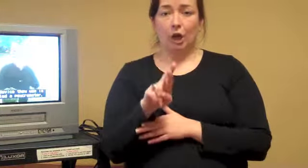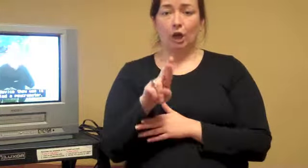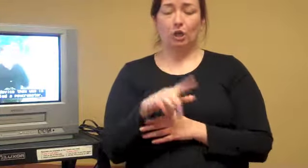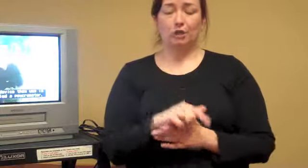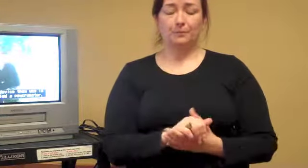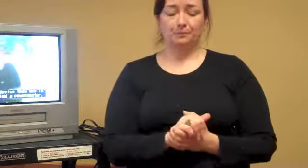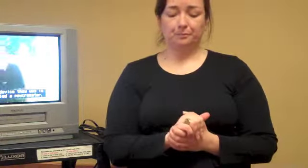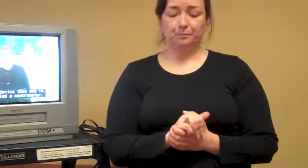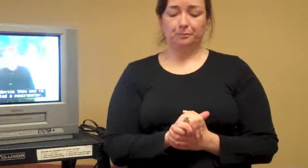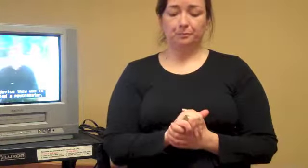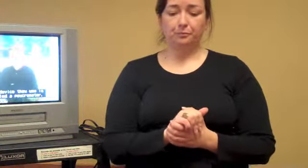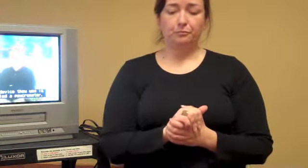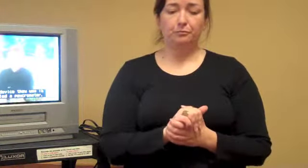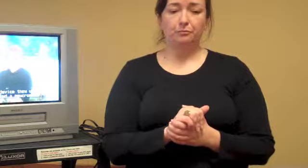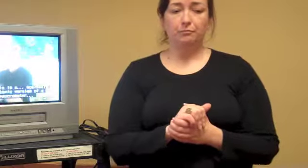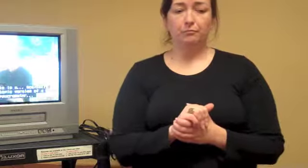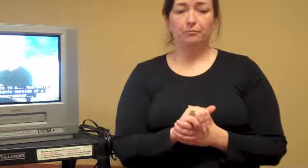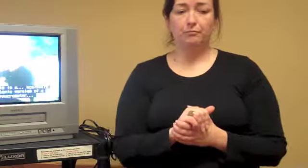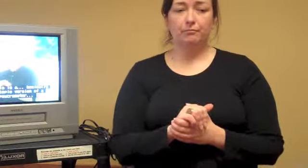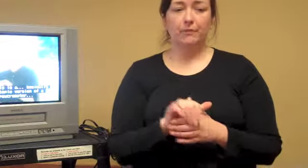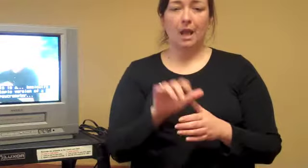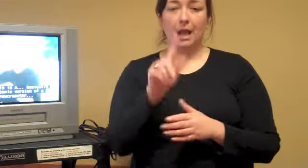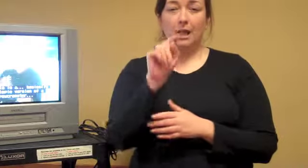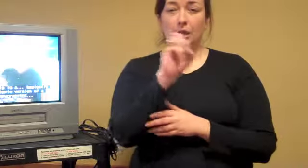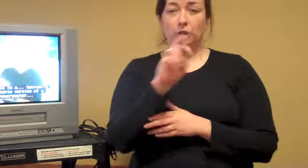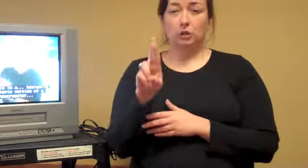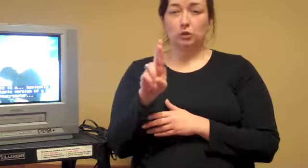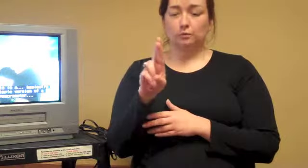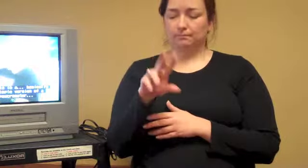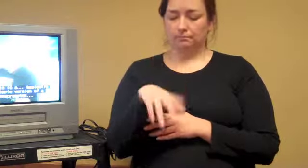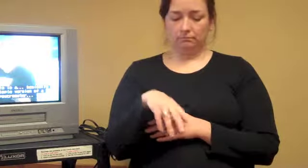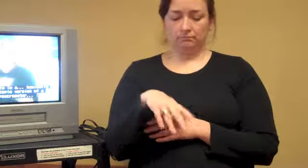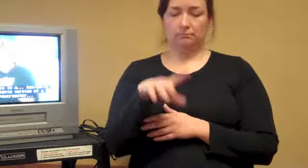a psychrometer. Now, this is